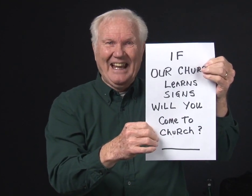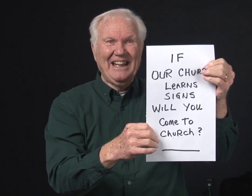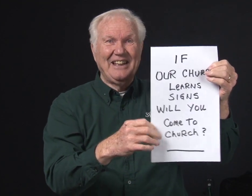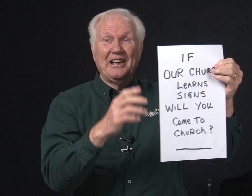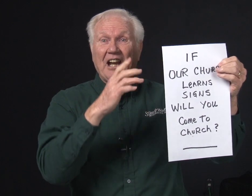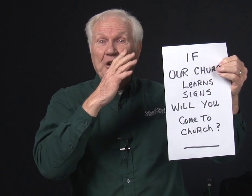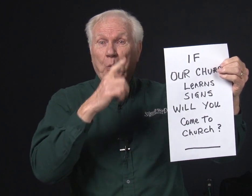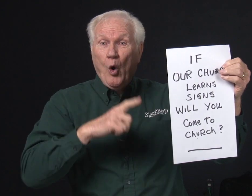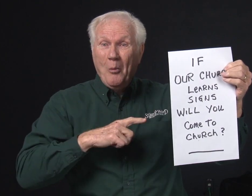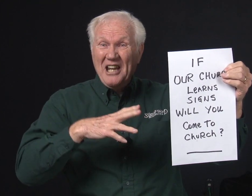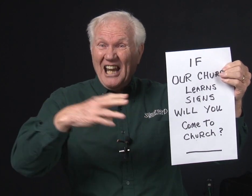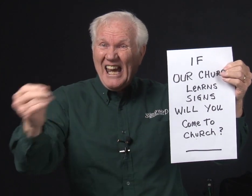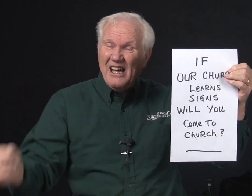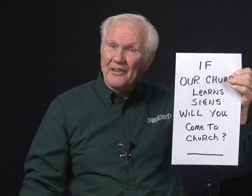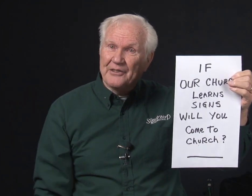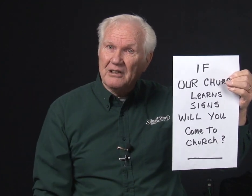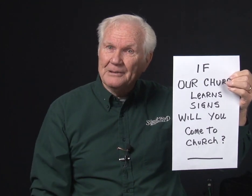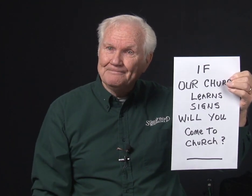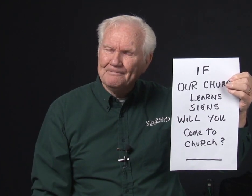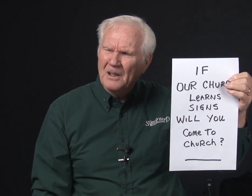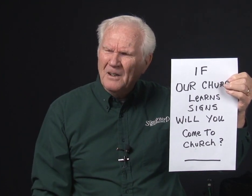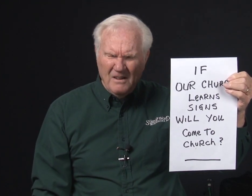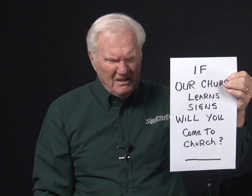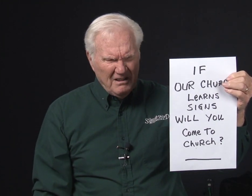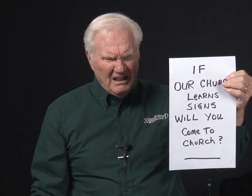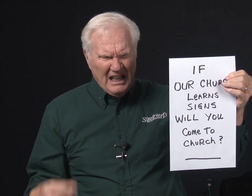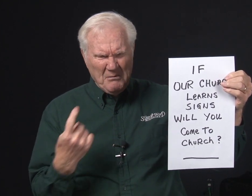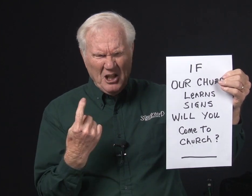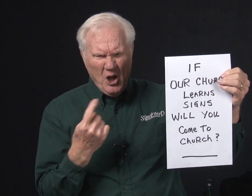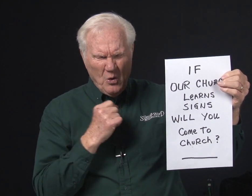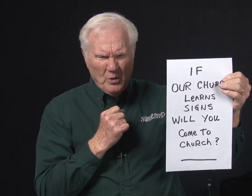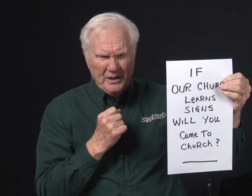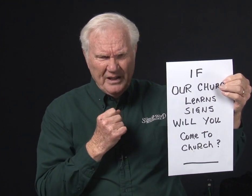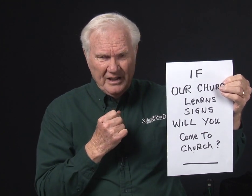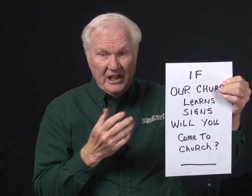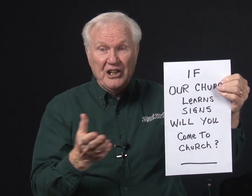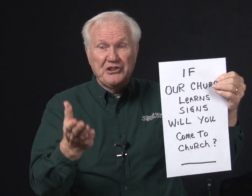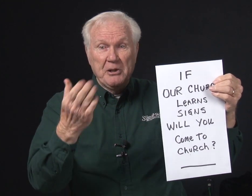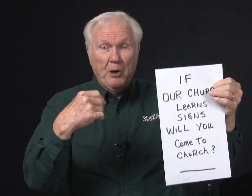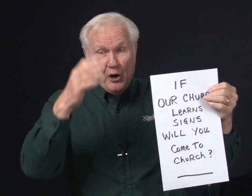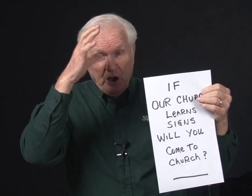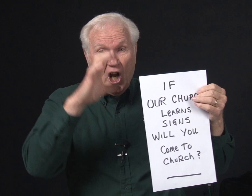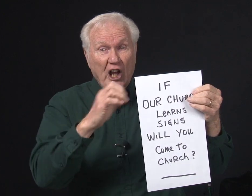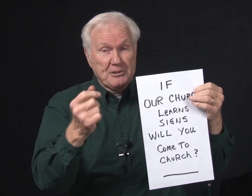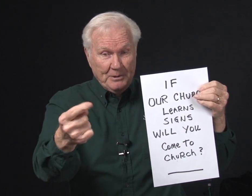and the woman left. I'm alone. She brought her husband.